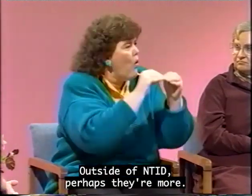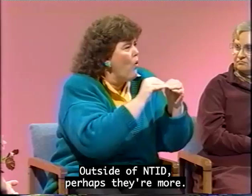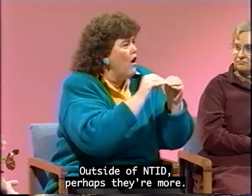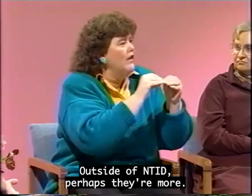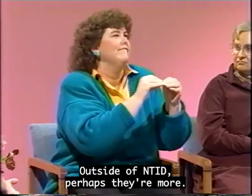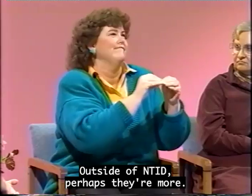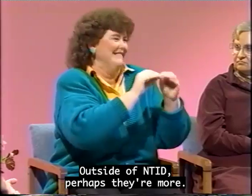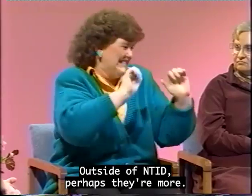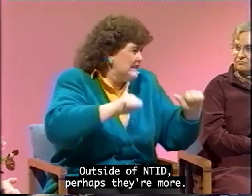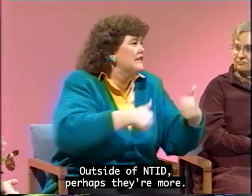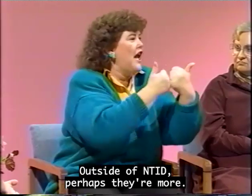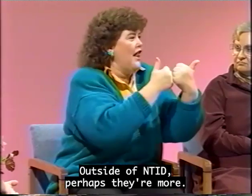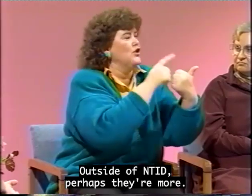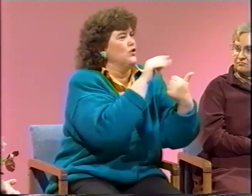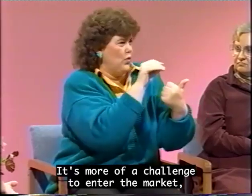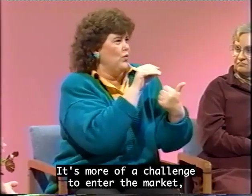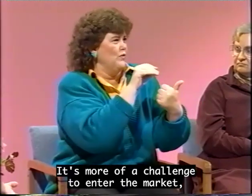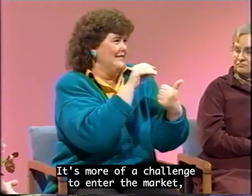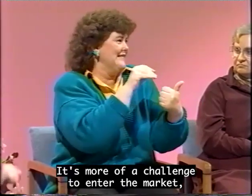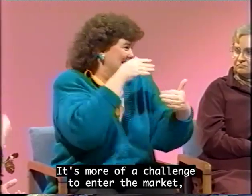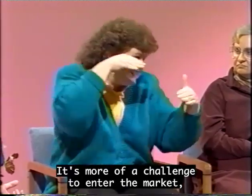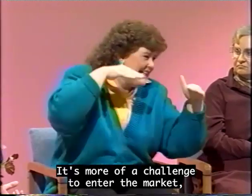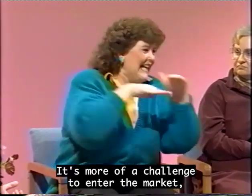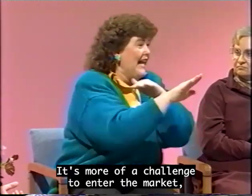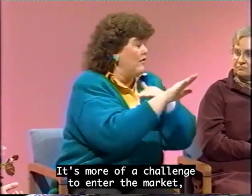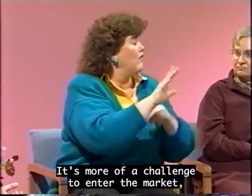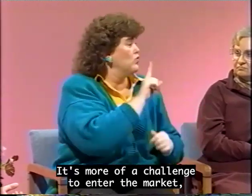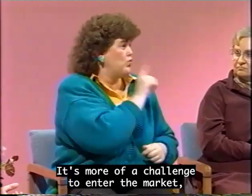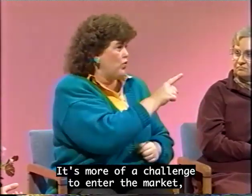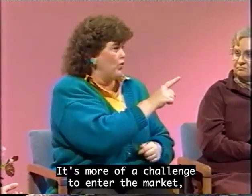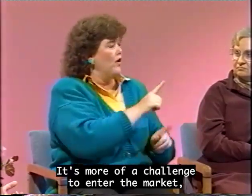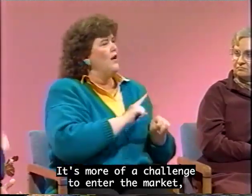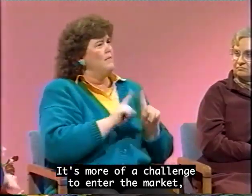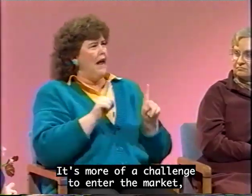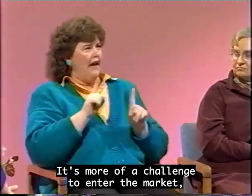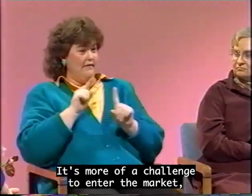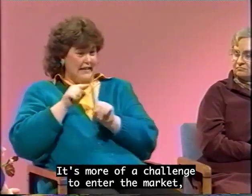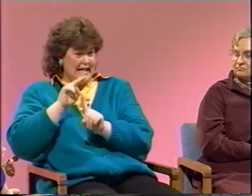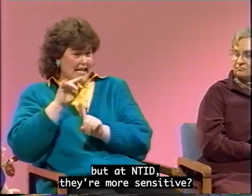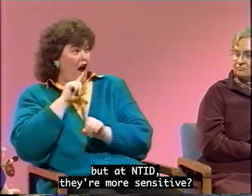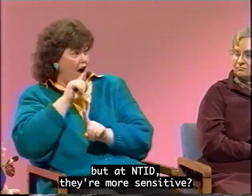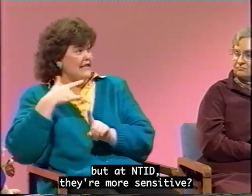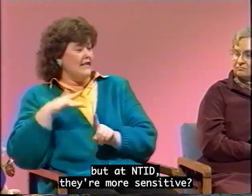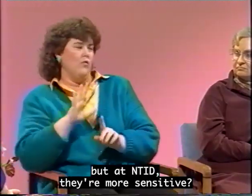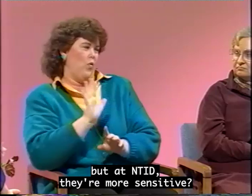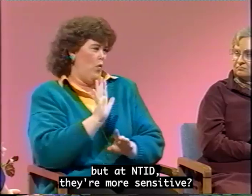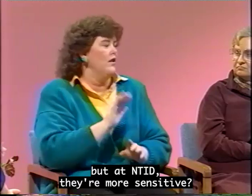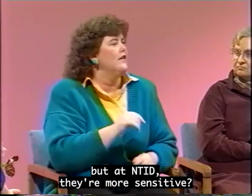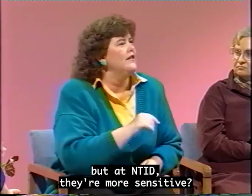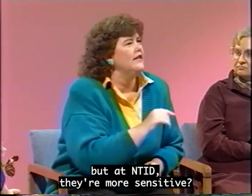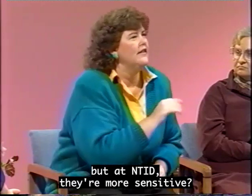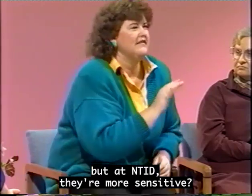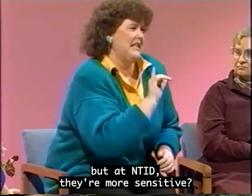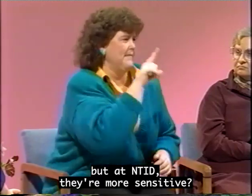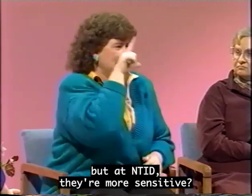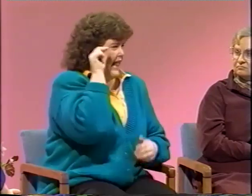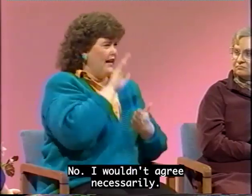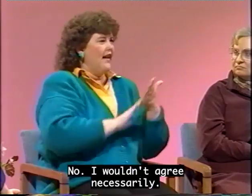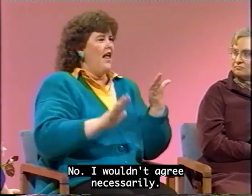of NTID, perhaps they're more. It's more of a challenge to enter the market. But at NTID, they're more sensitive? No, I